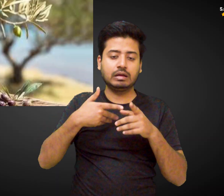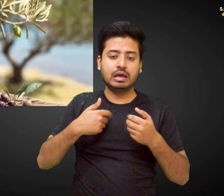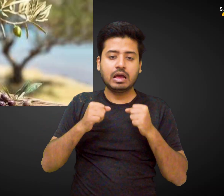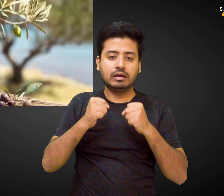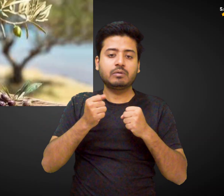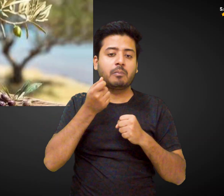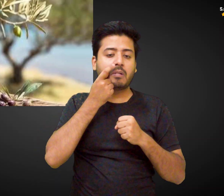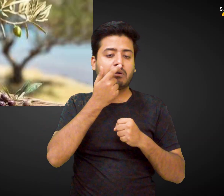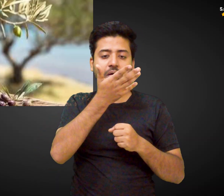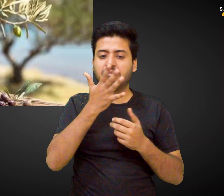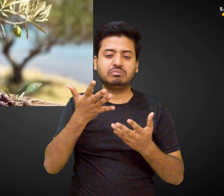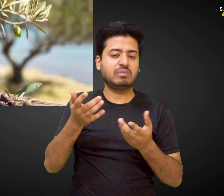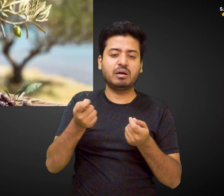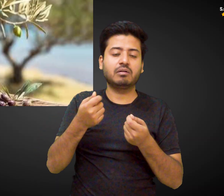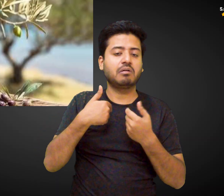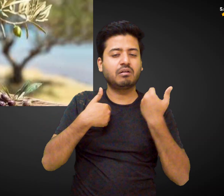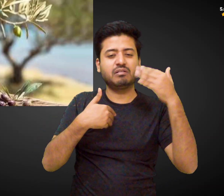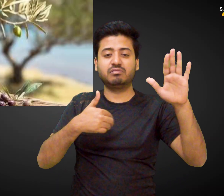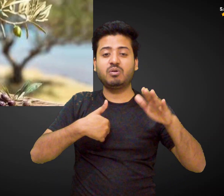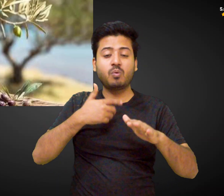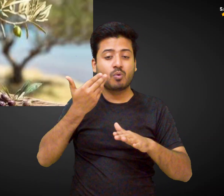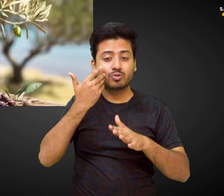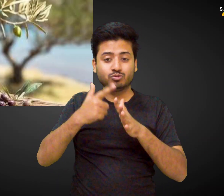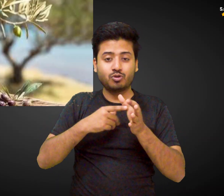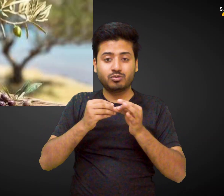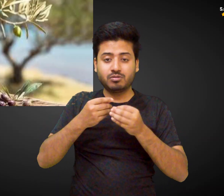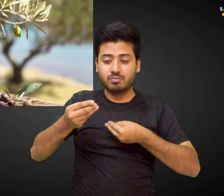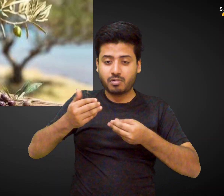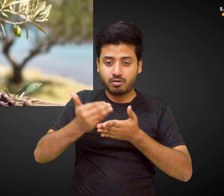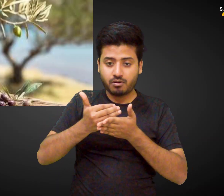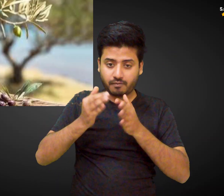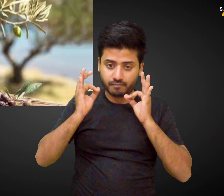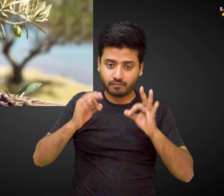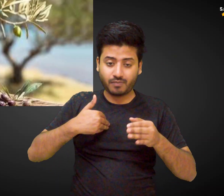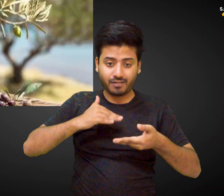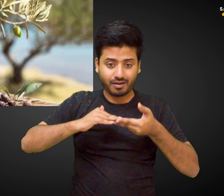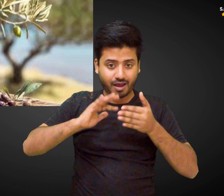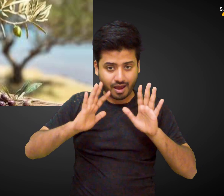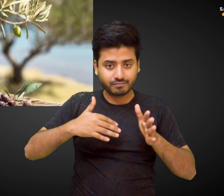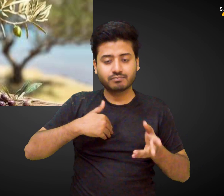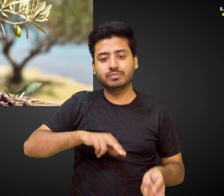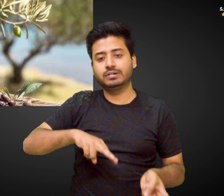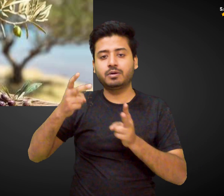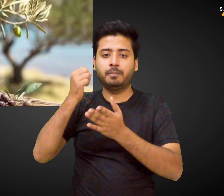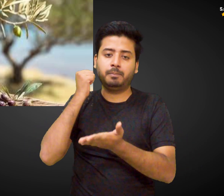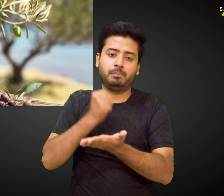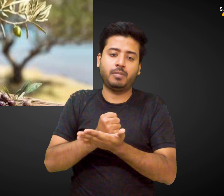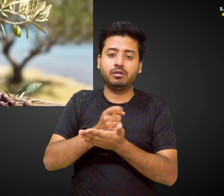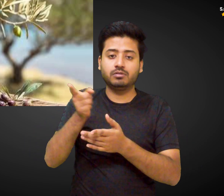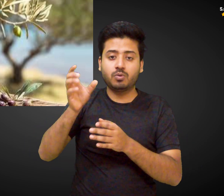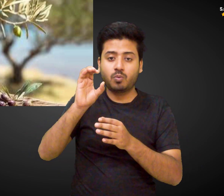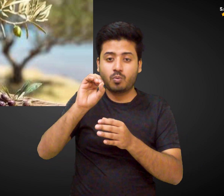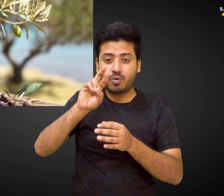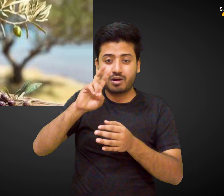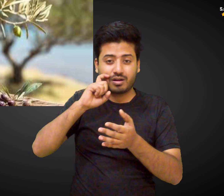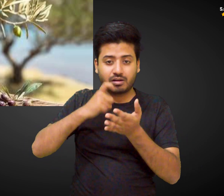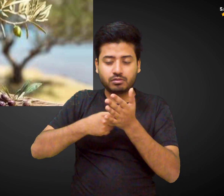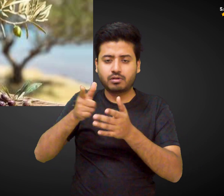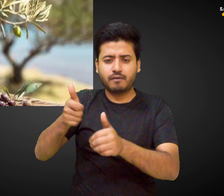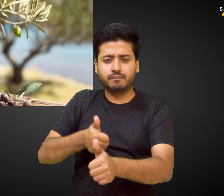Some studies have shown that excessive soybean oil can lead to obesity, diabetes, and liver injury, while others suggest it can be